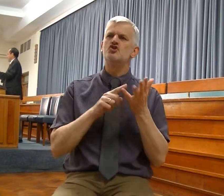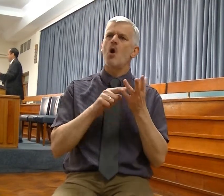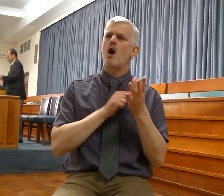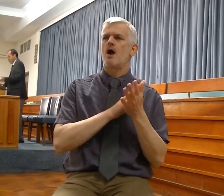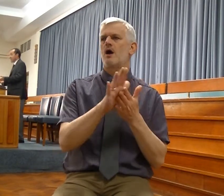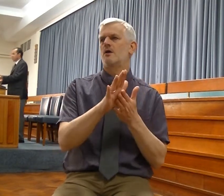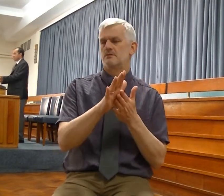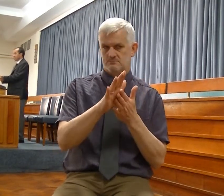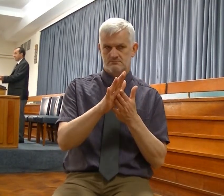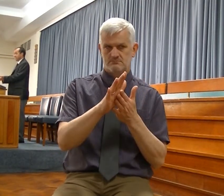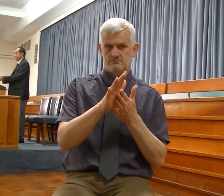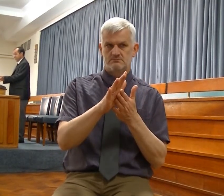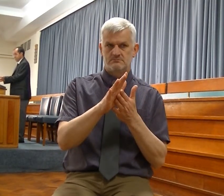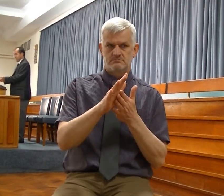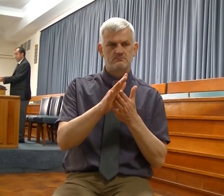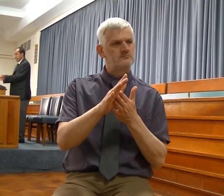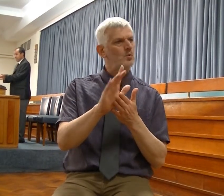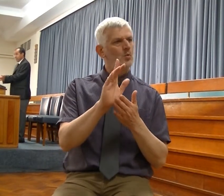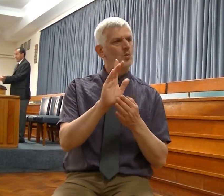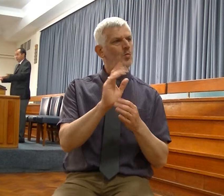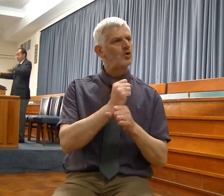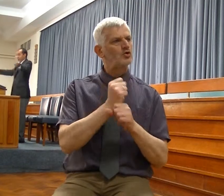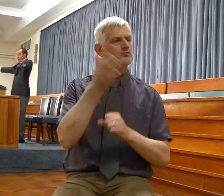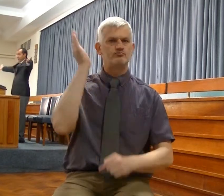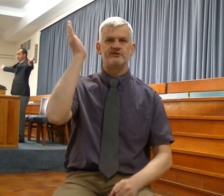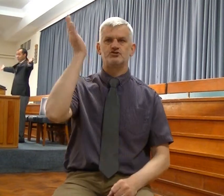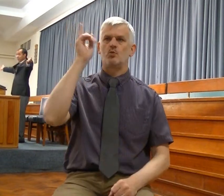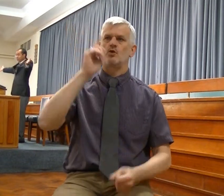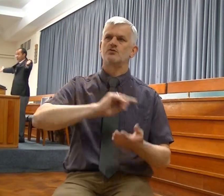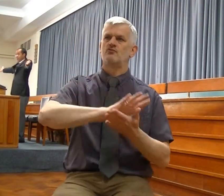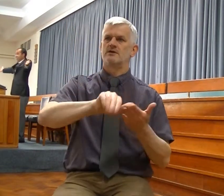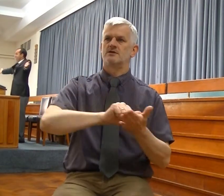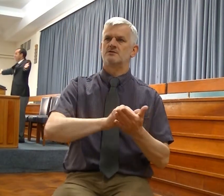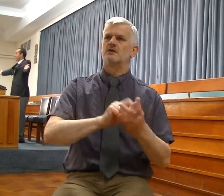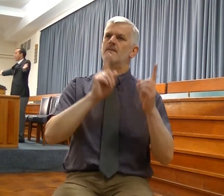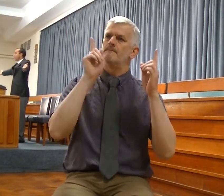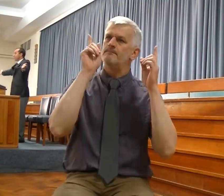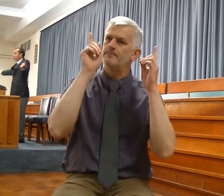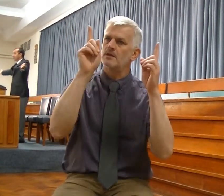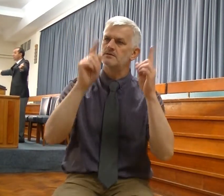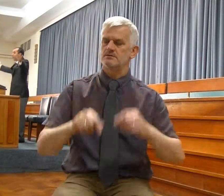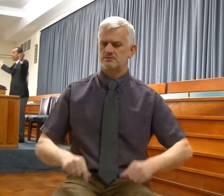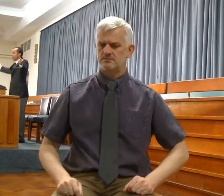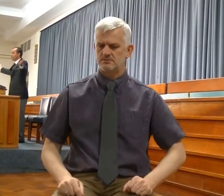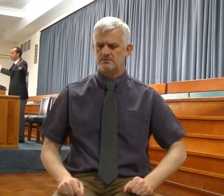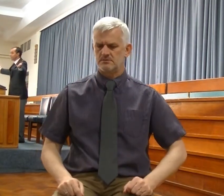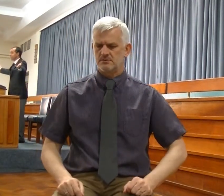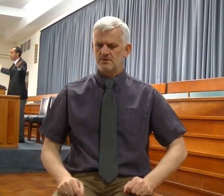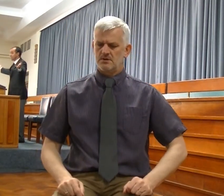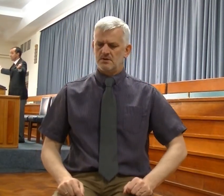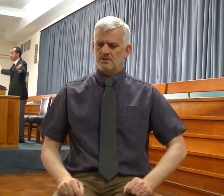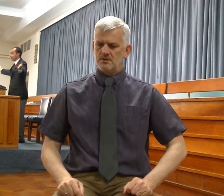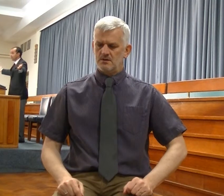the preacher of righteousness. When I was studying this man on the cross, he never had an